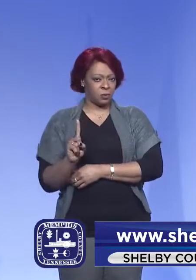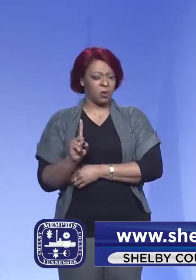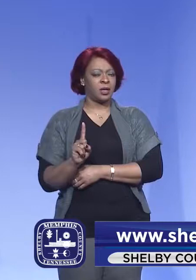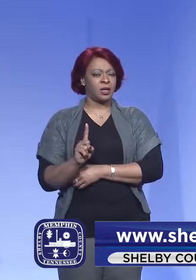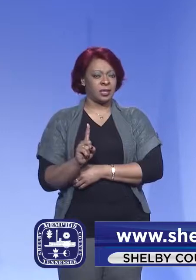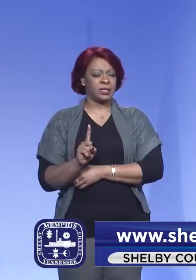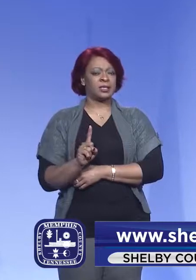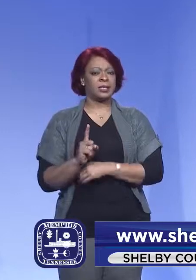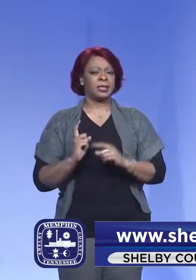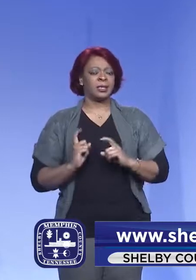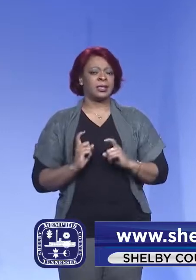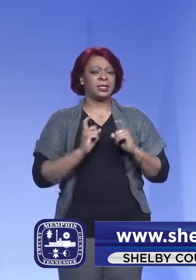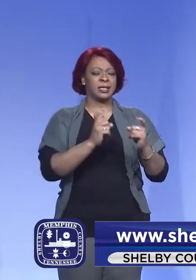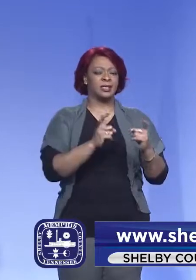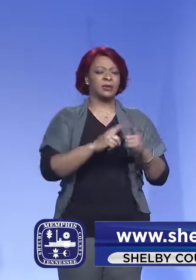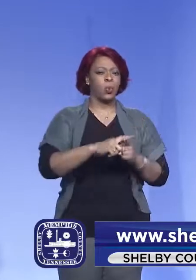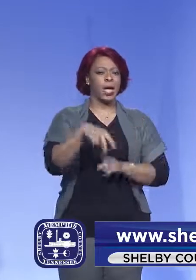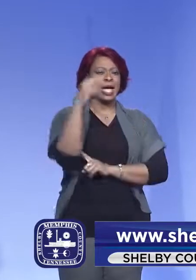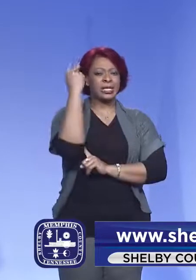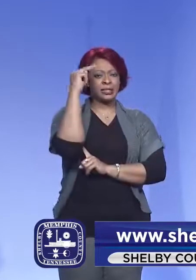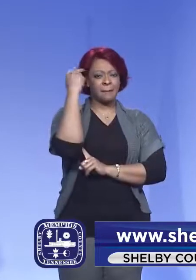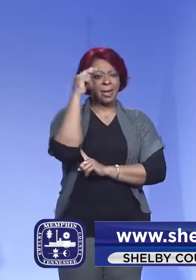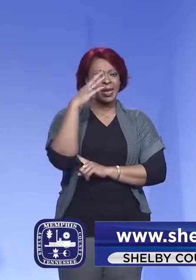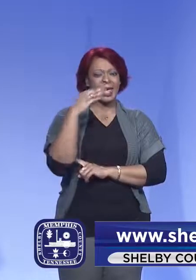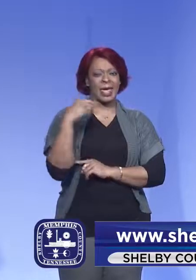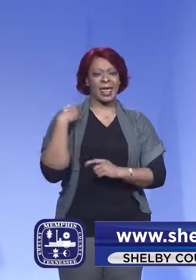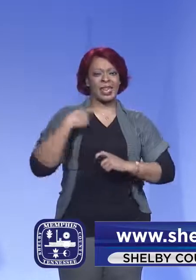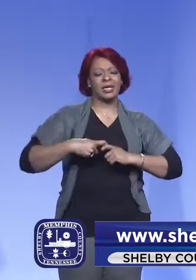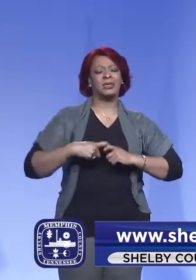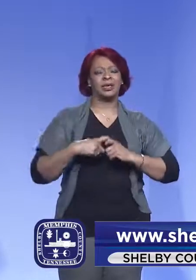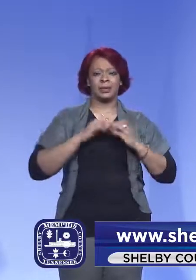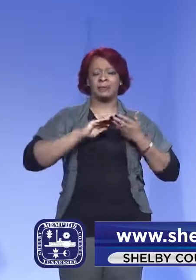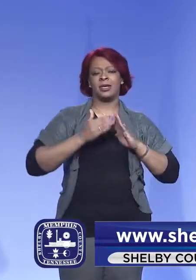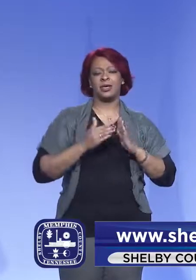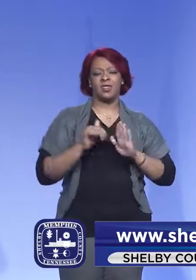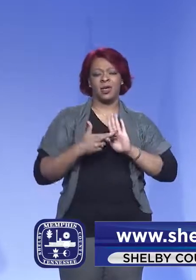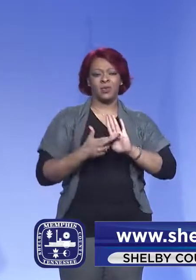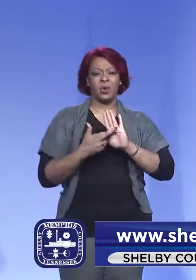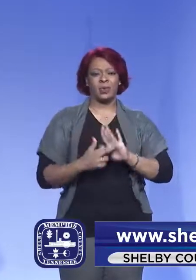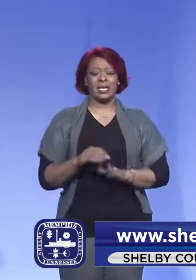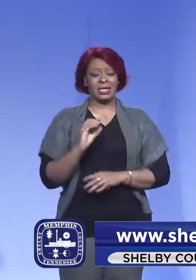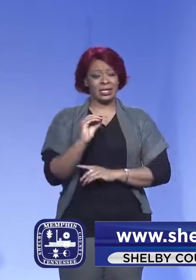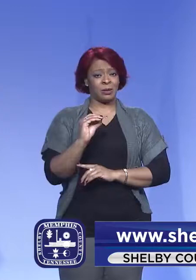13,161 was given to a Hispanic or Latino, which represents